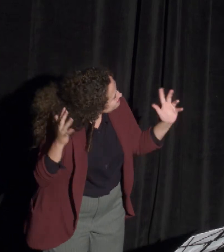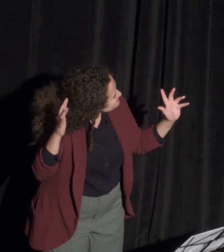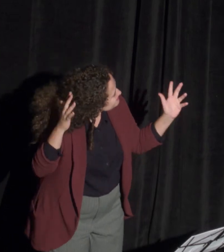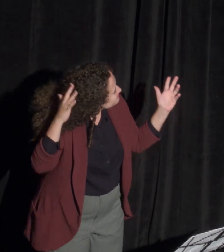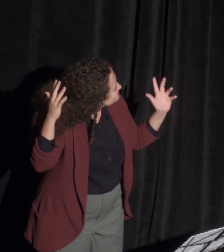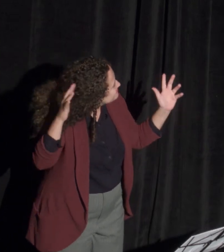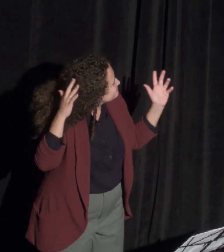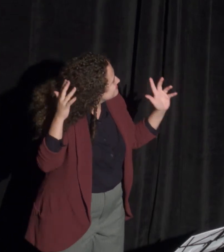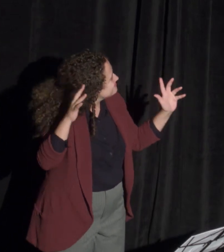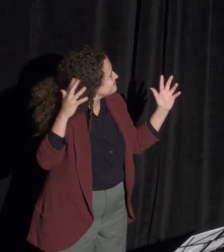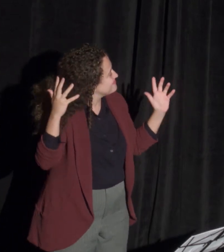Yay!